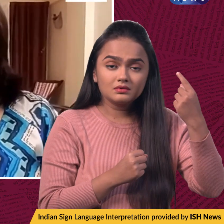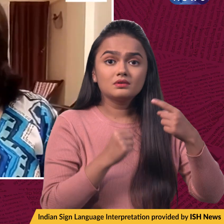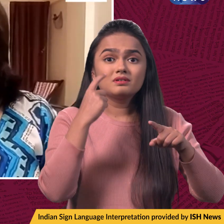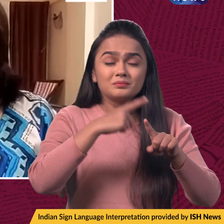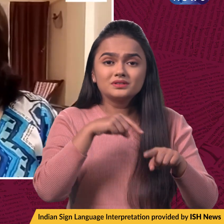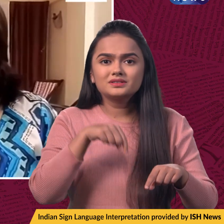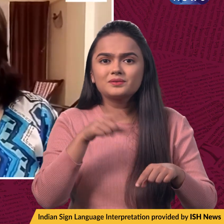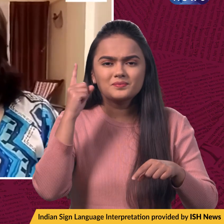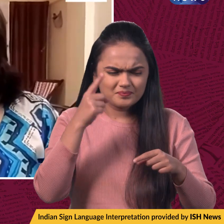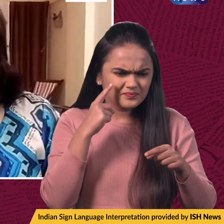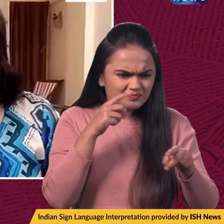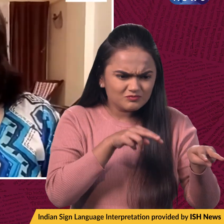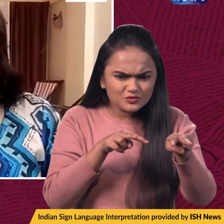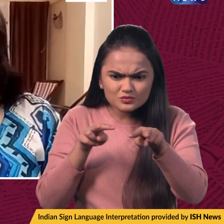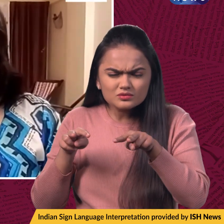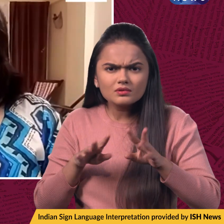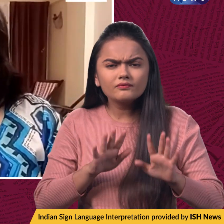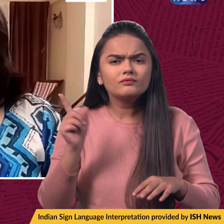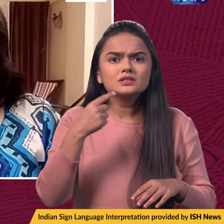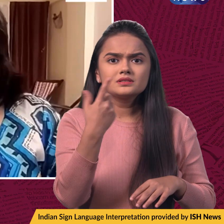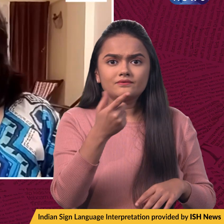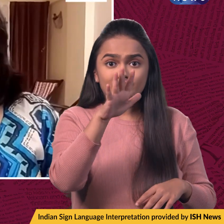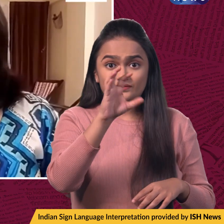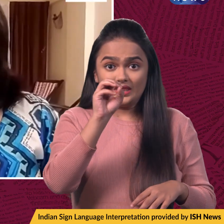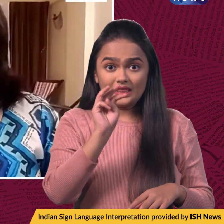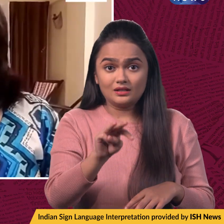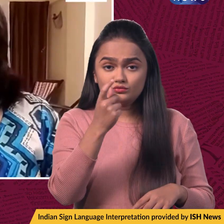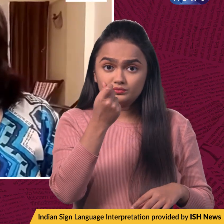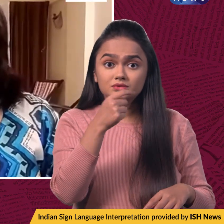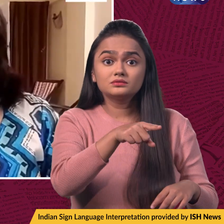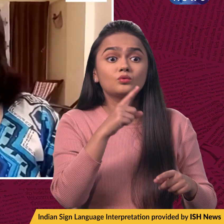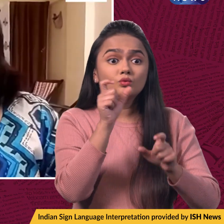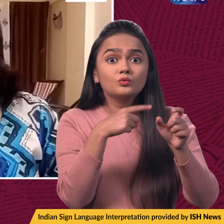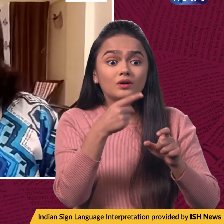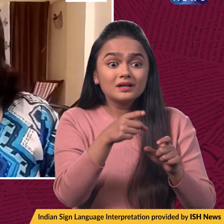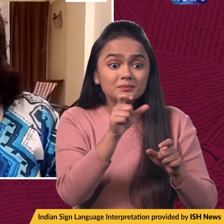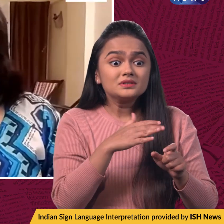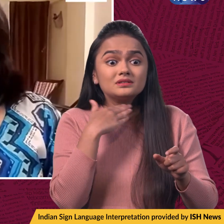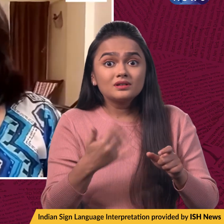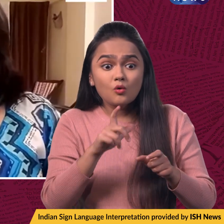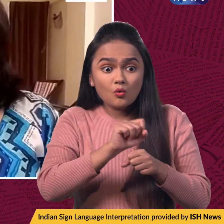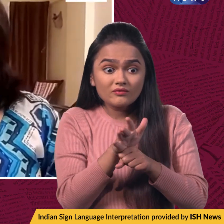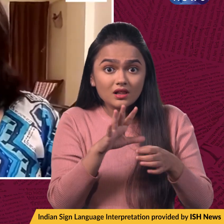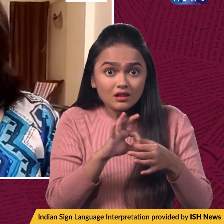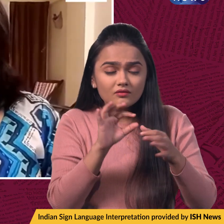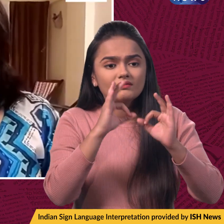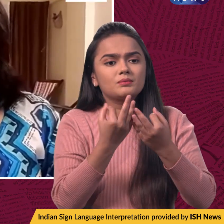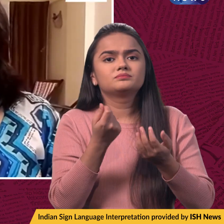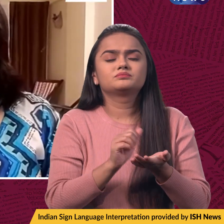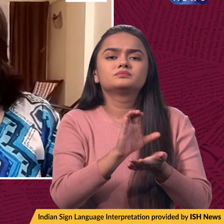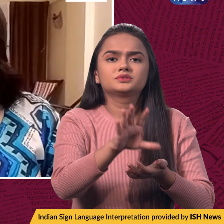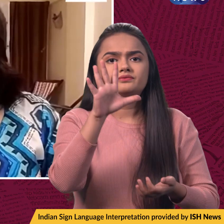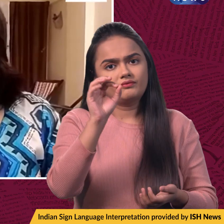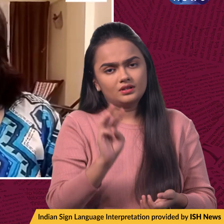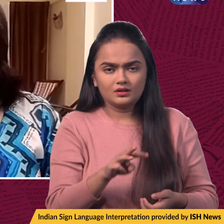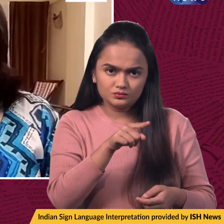which has been monitoring the implementation, has said that 50,000 rupees will be given to all families which lost their near